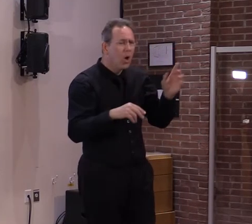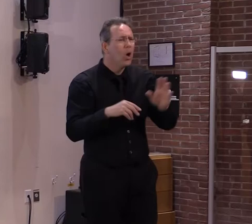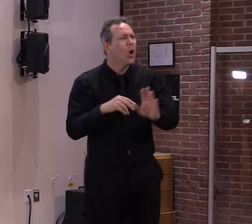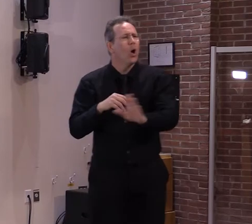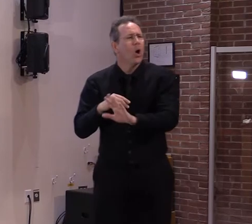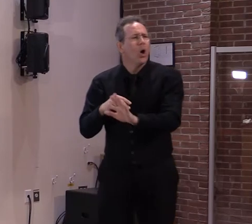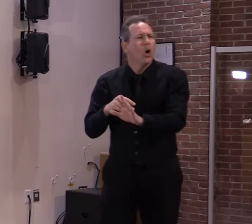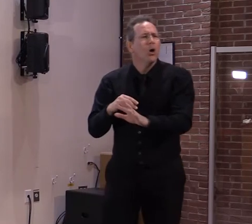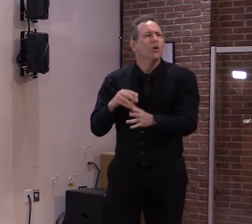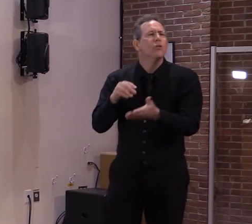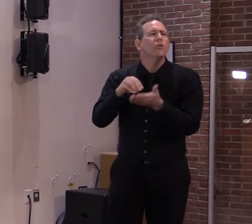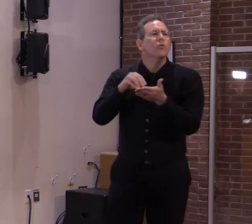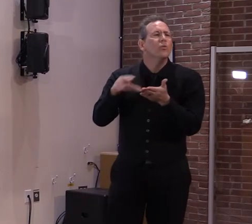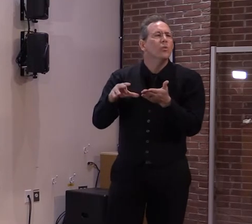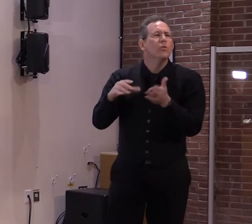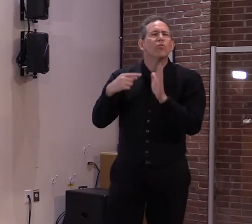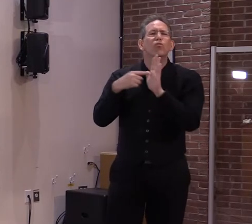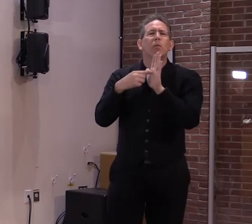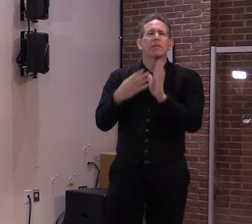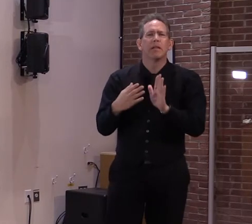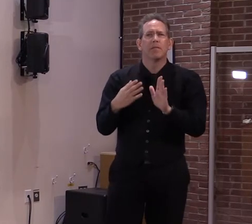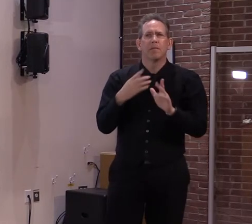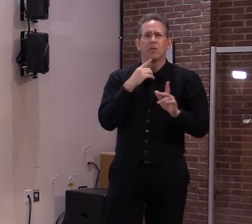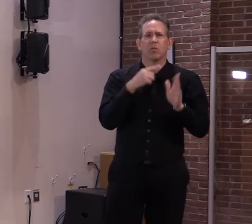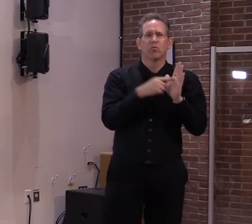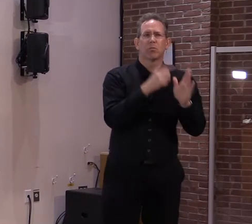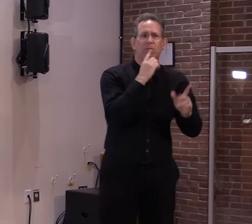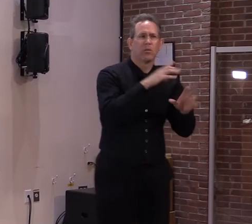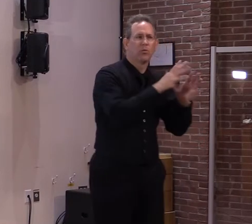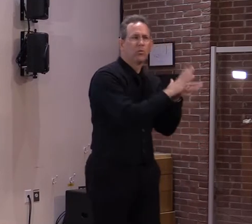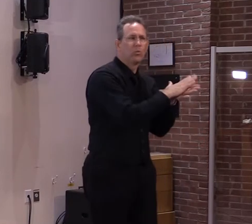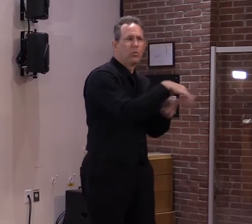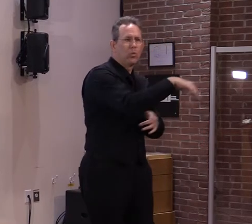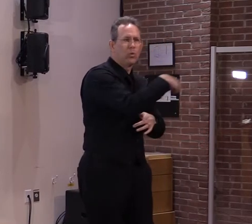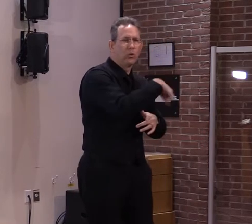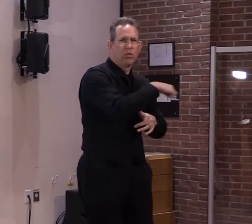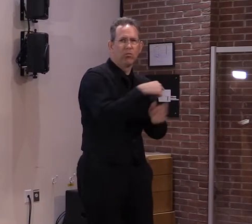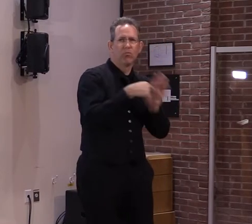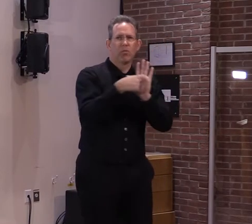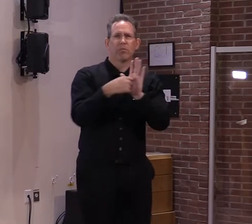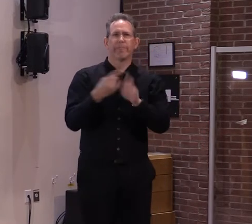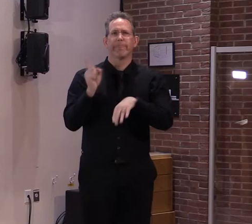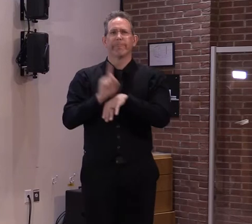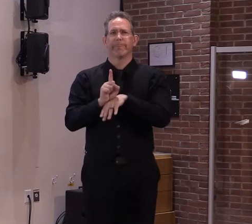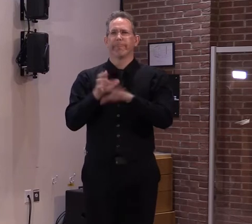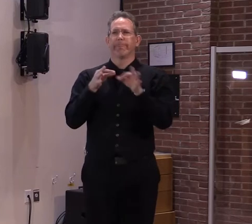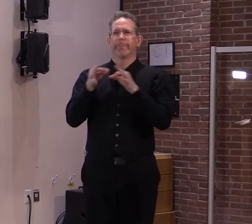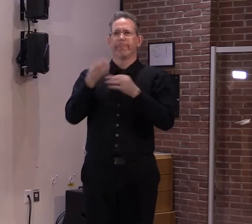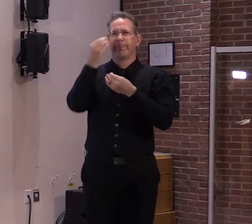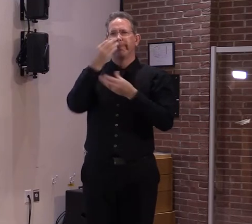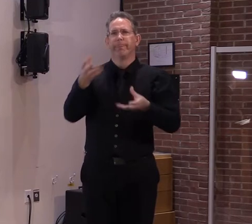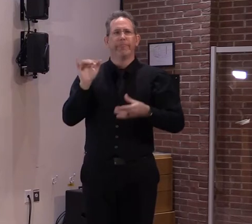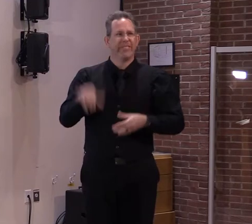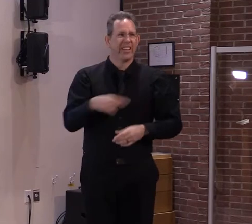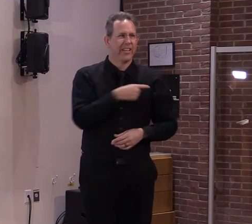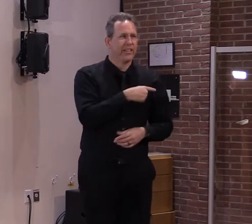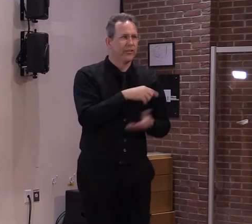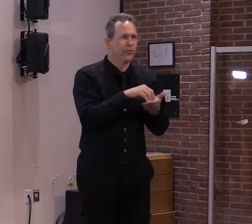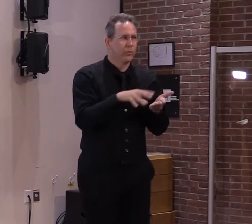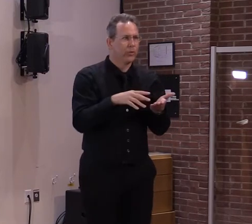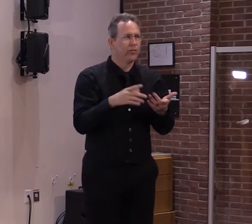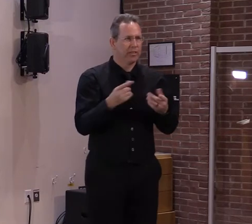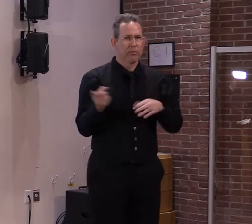representatives that representing the other school for the go to the school board. And they came in and they